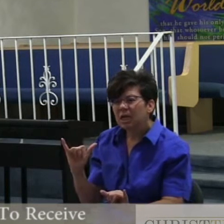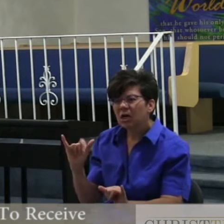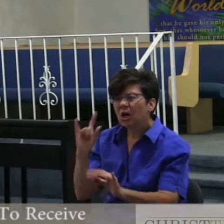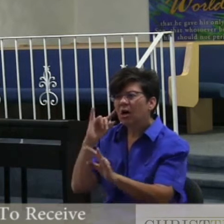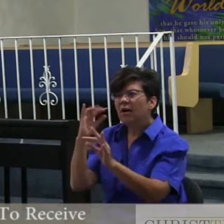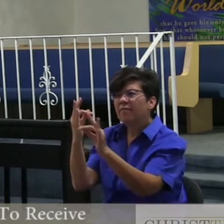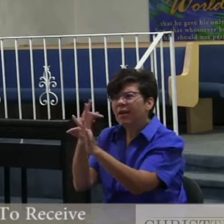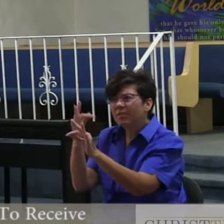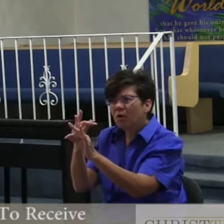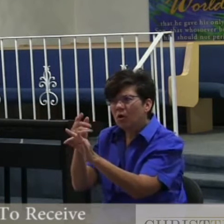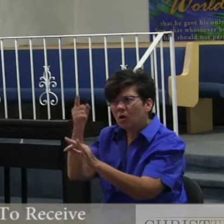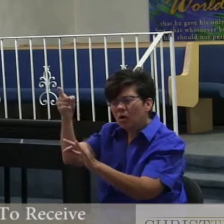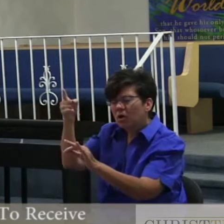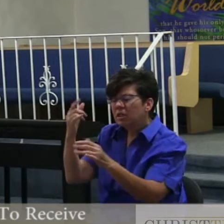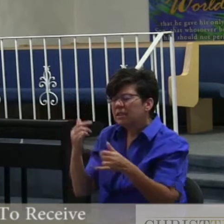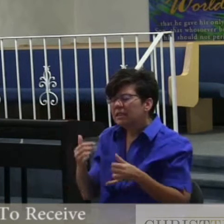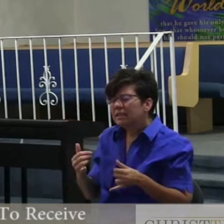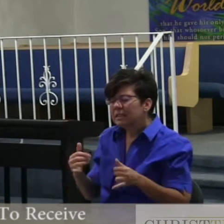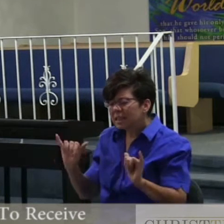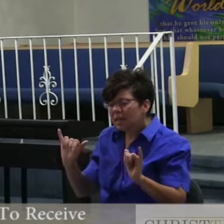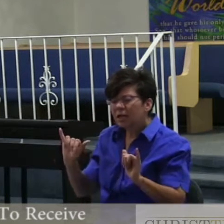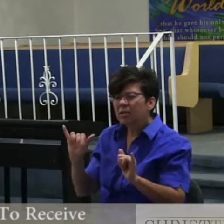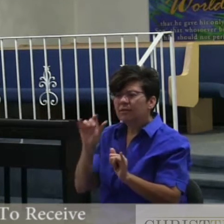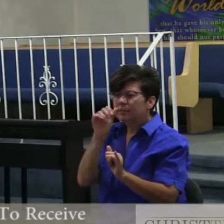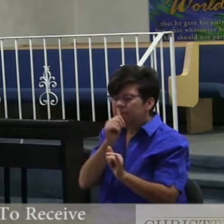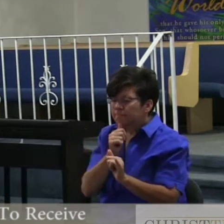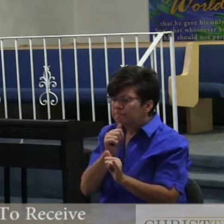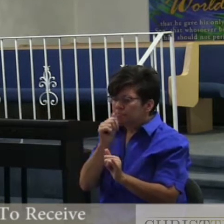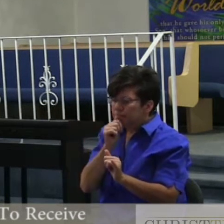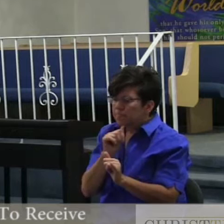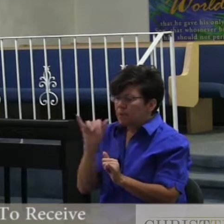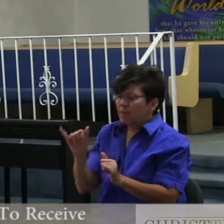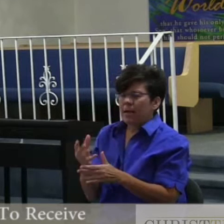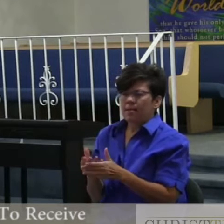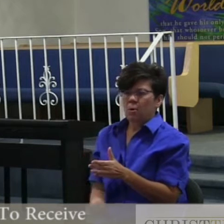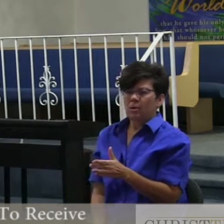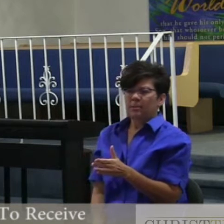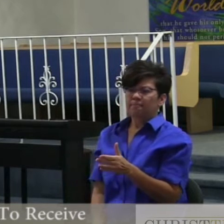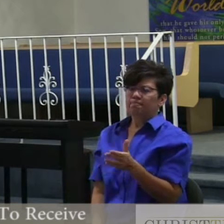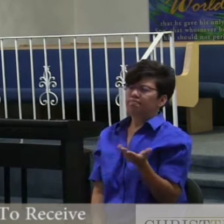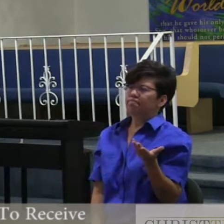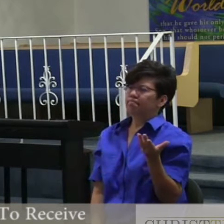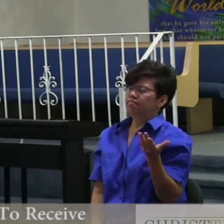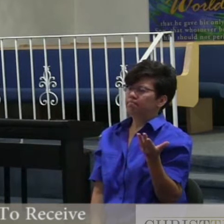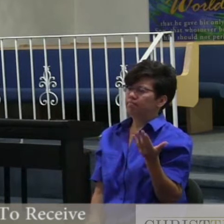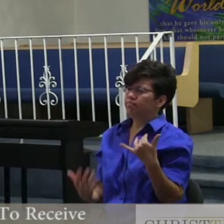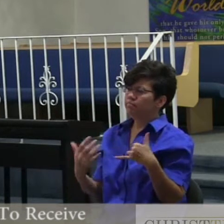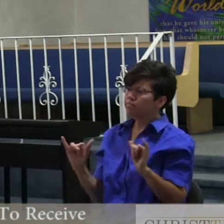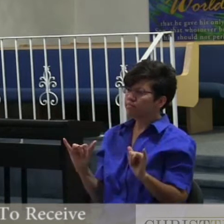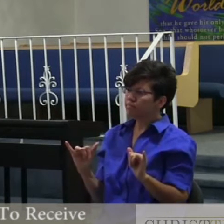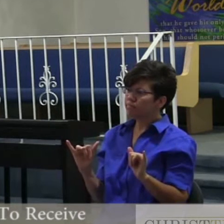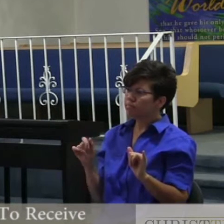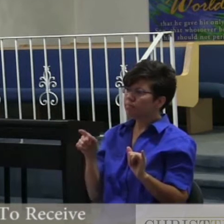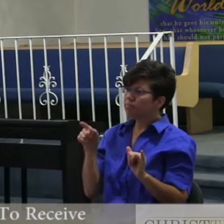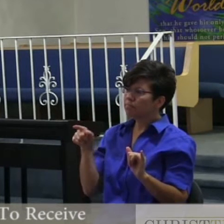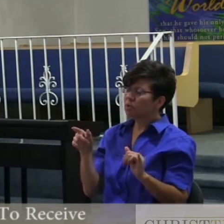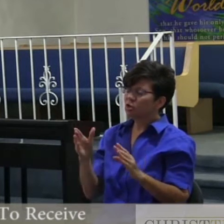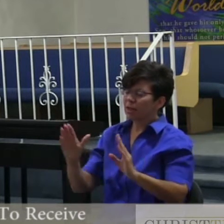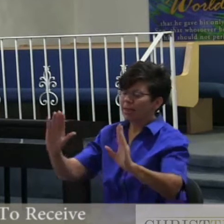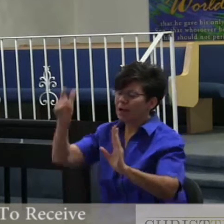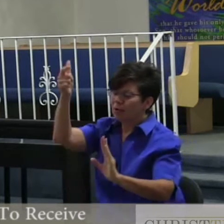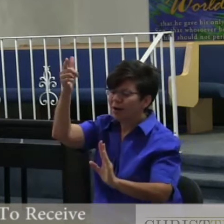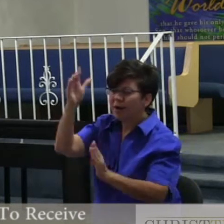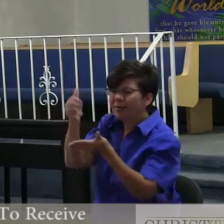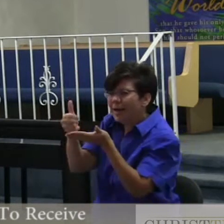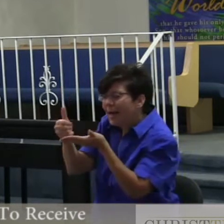God. She is still enduring the loss. She's still. But she allowed God to help